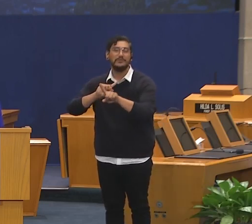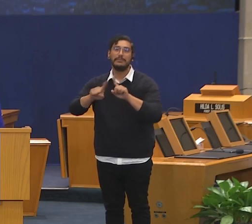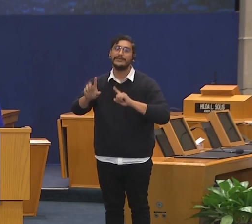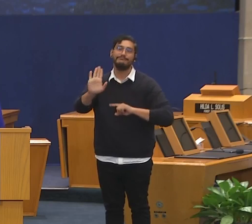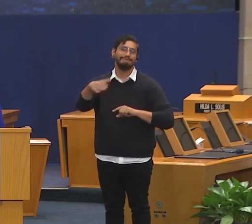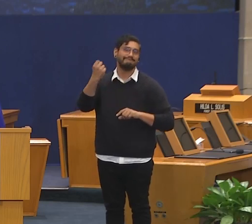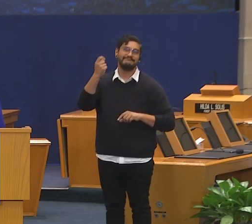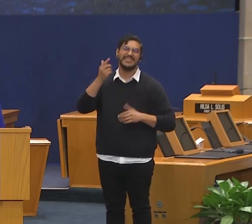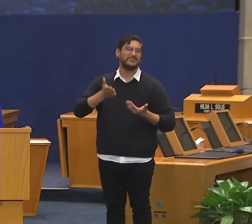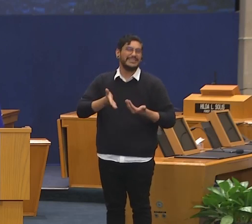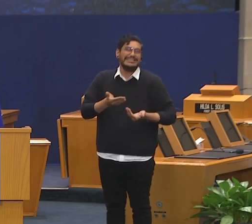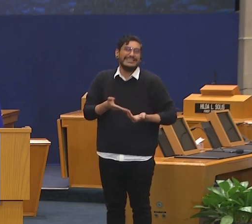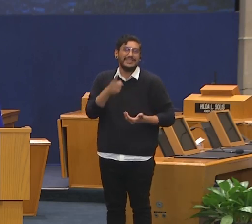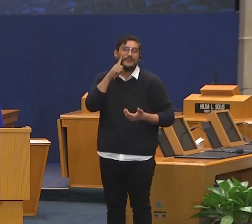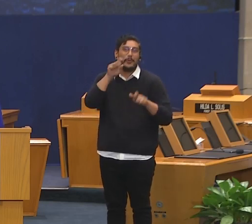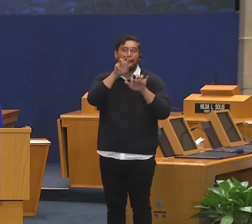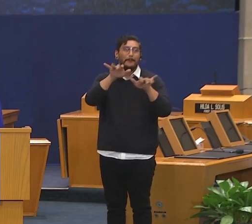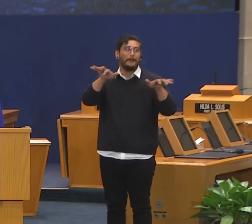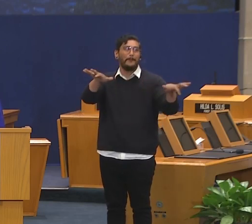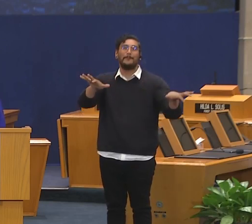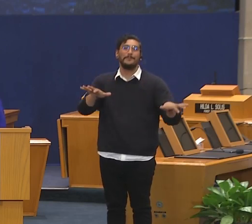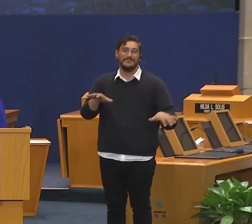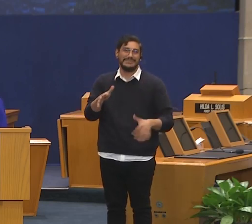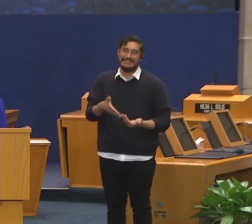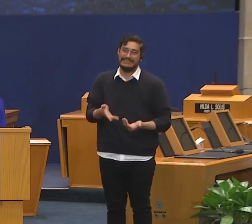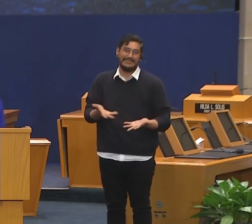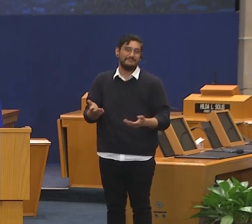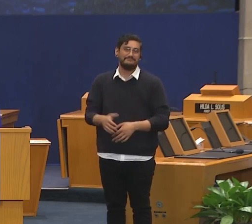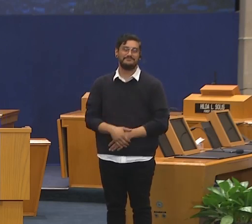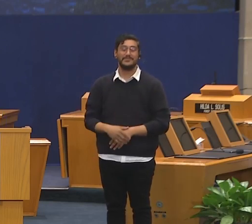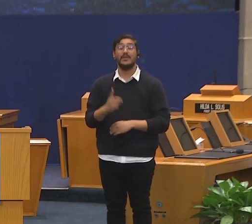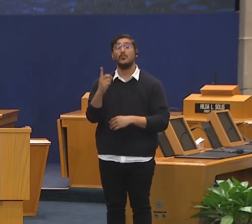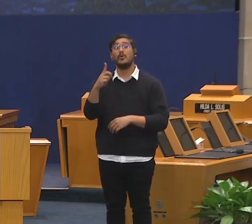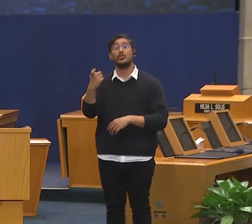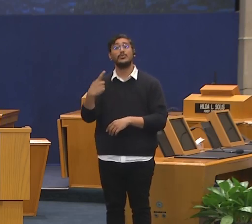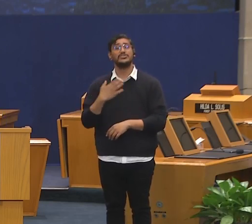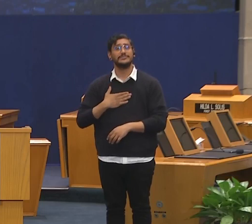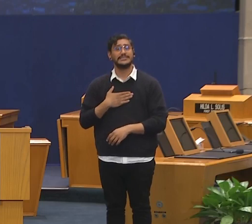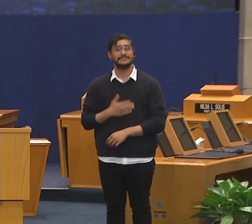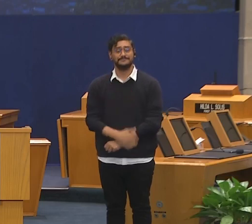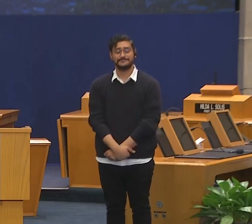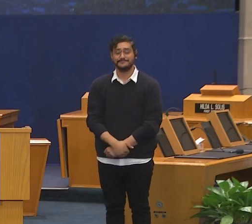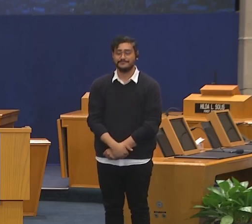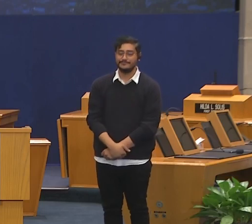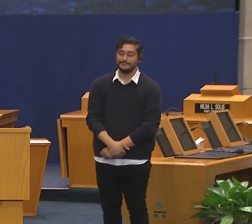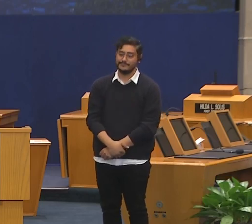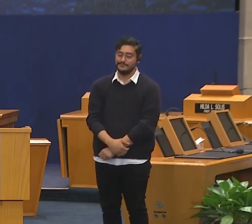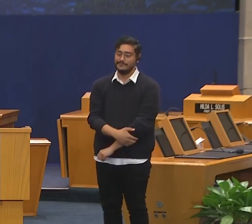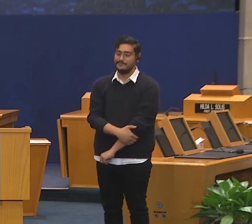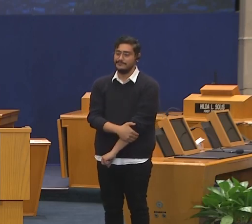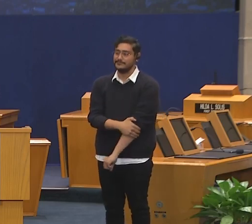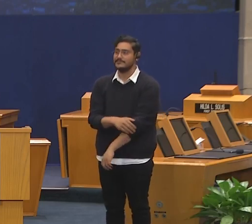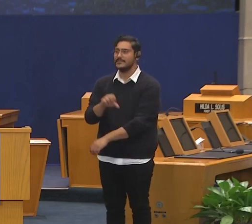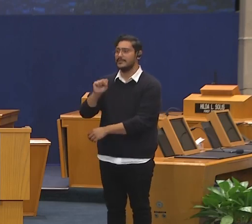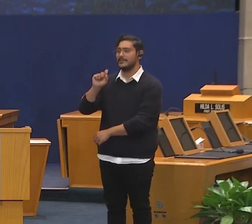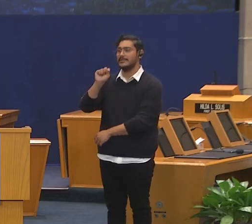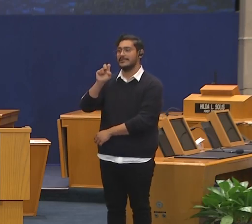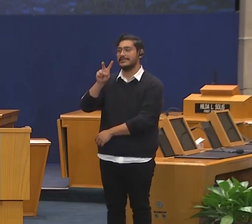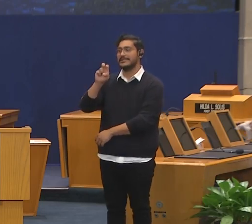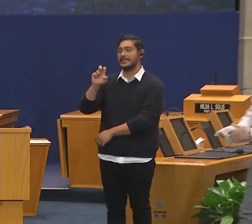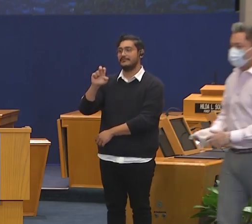So thanks a lot, and we have time for one more question. And that comes from the line of Steve Gregory with KFI